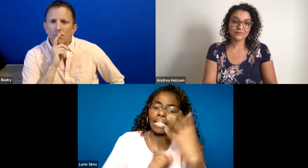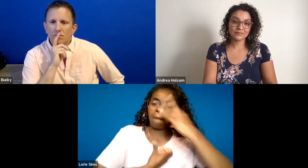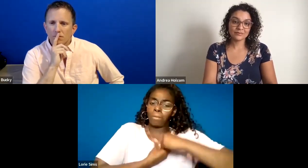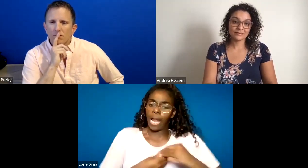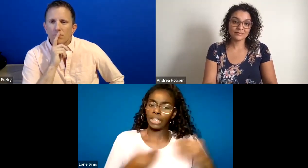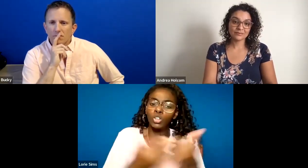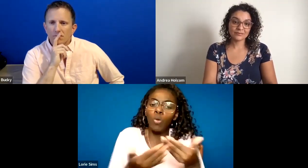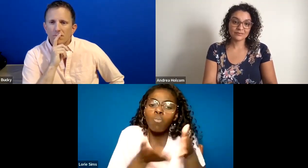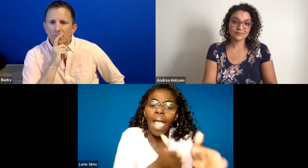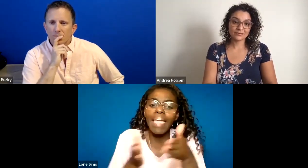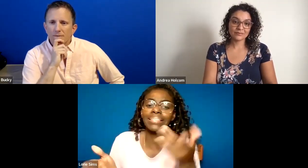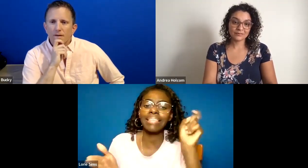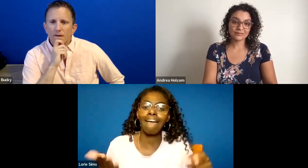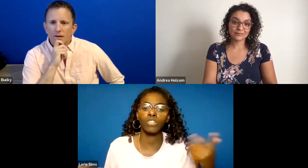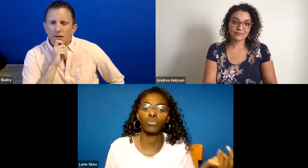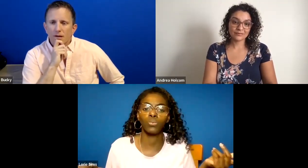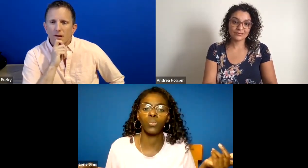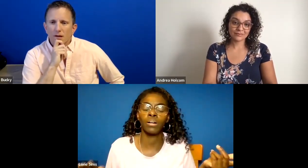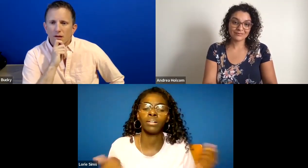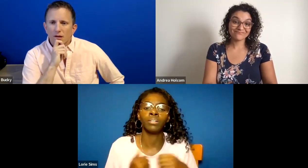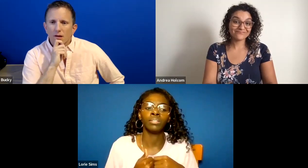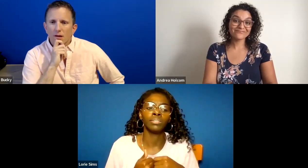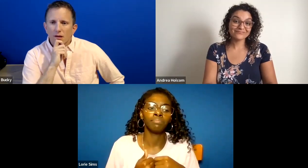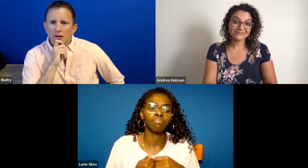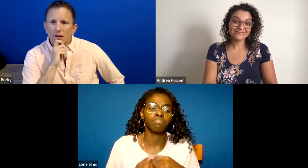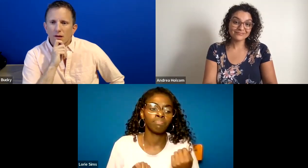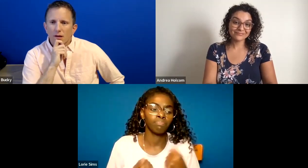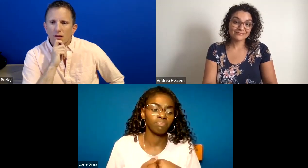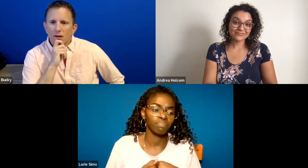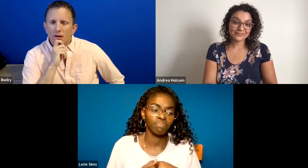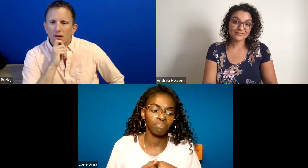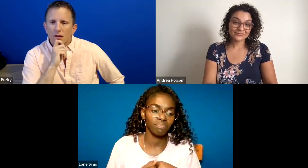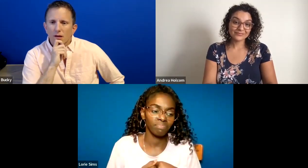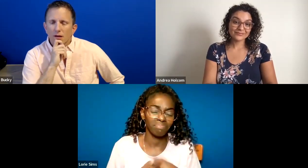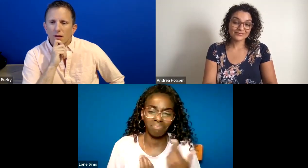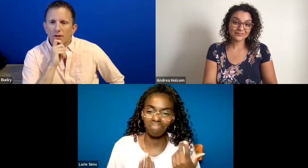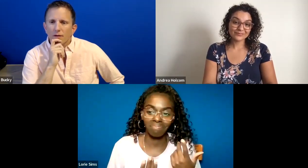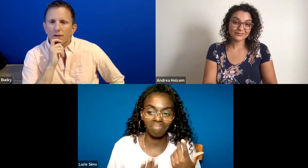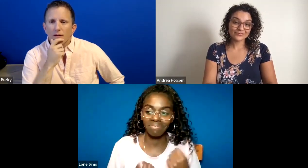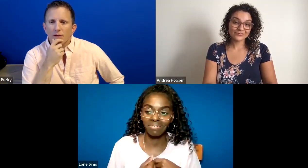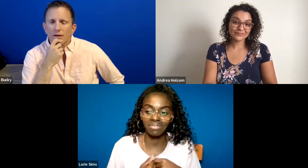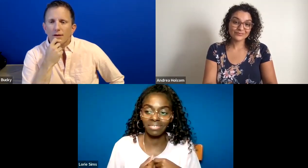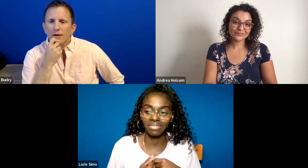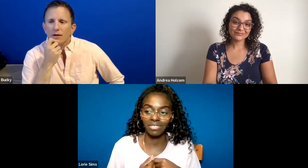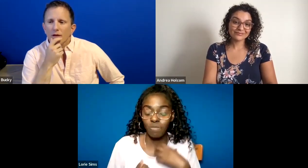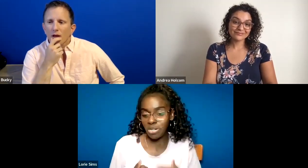was great for them, but it doesn't fit now. We need to incorporate new ways of being and operating into who we are.